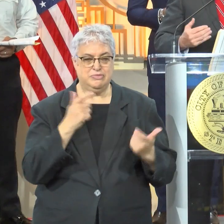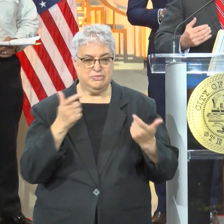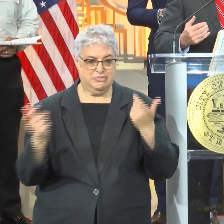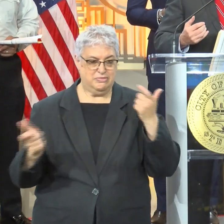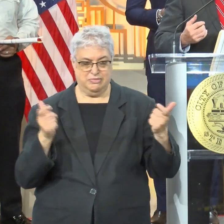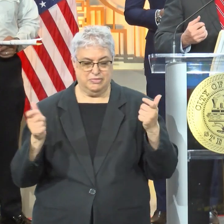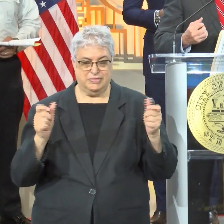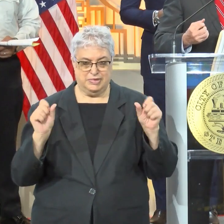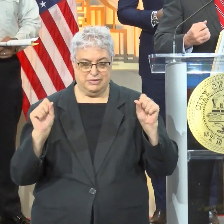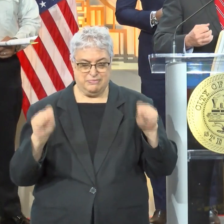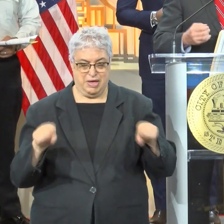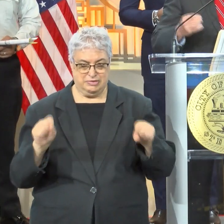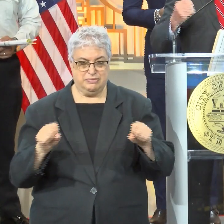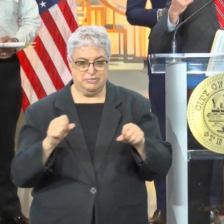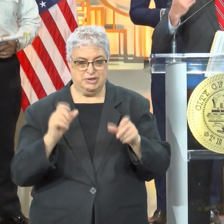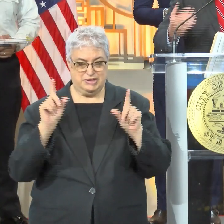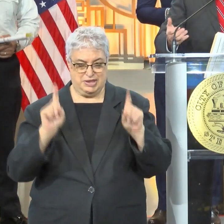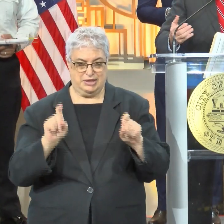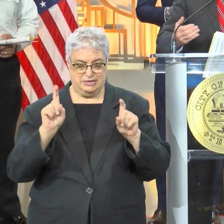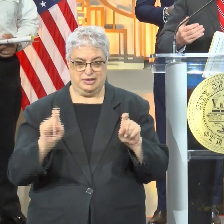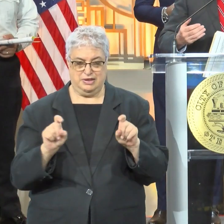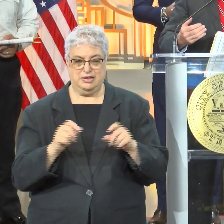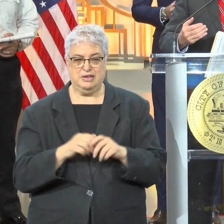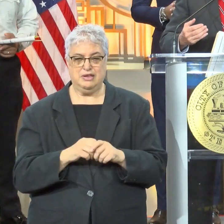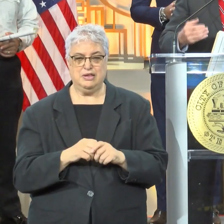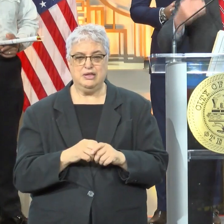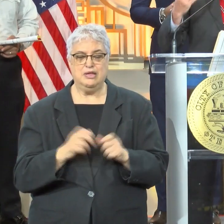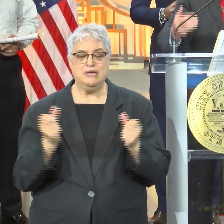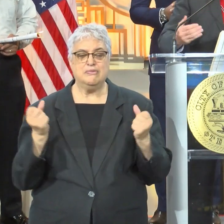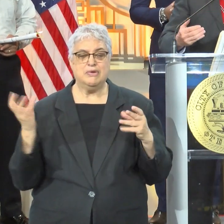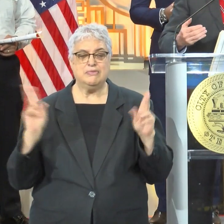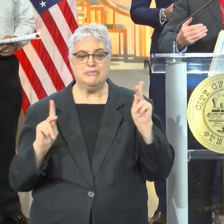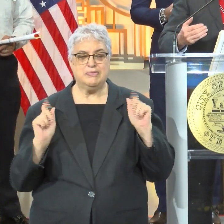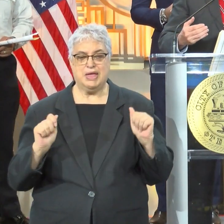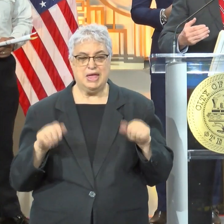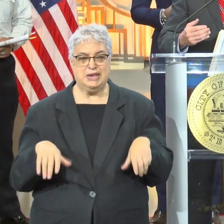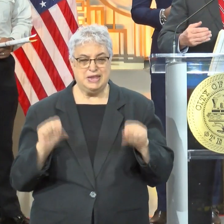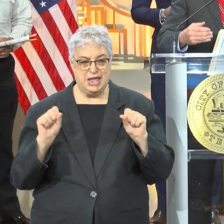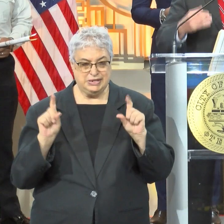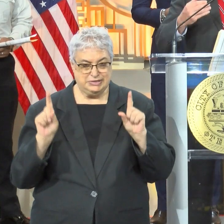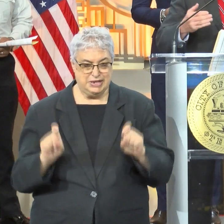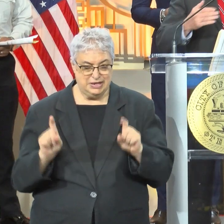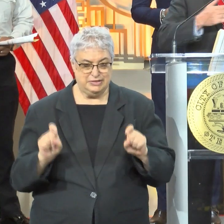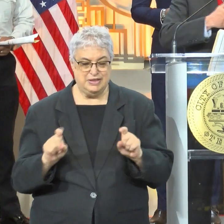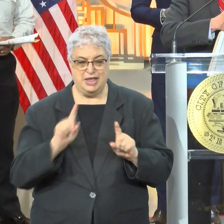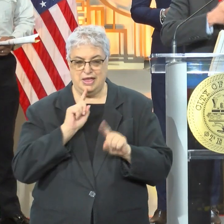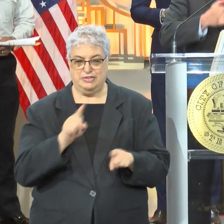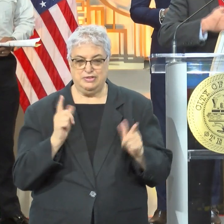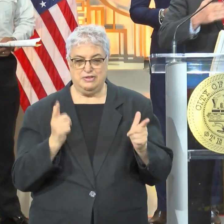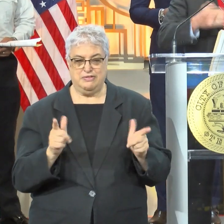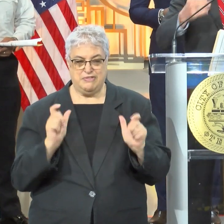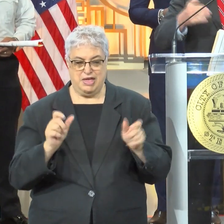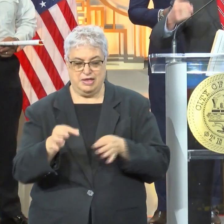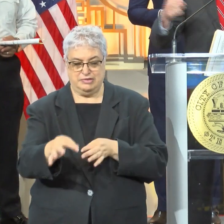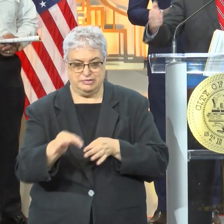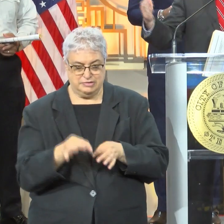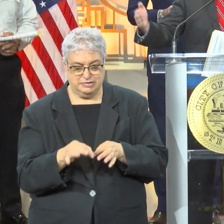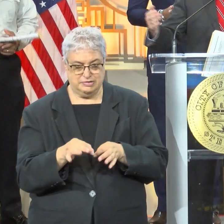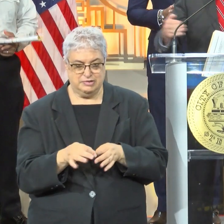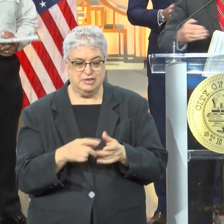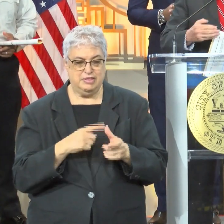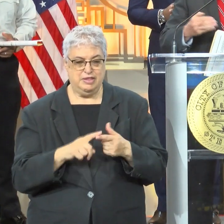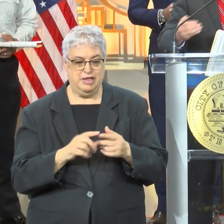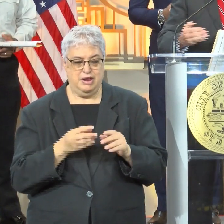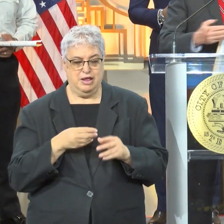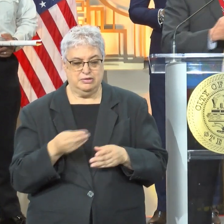tremendous testing capacity available. We can get a lot of folks tested. We can get you the answers quickly. And by doing that, you break the chain of transmission